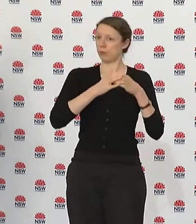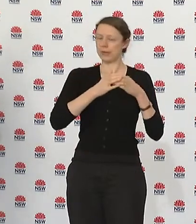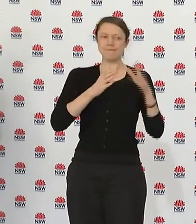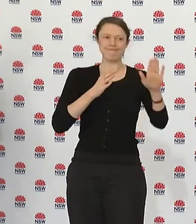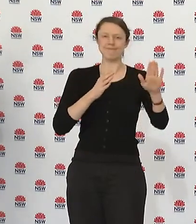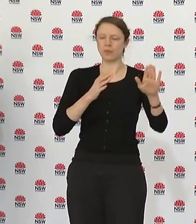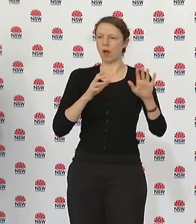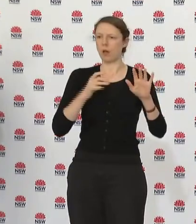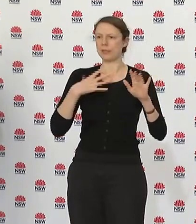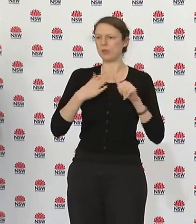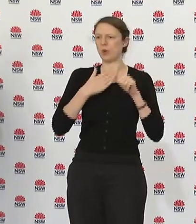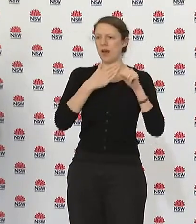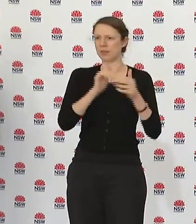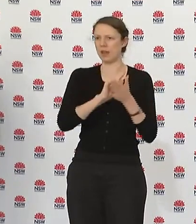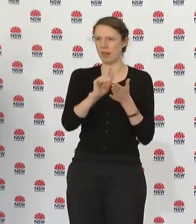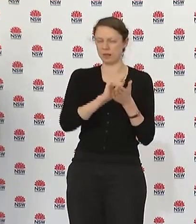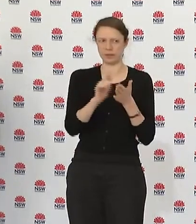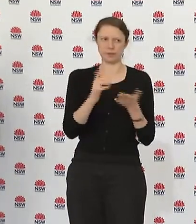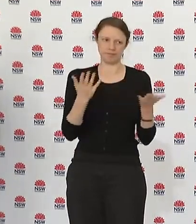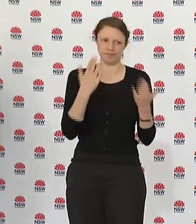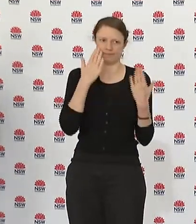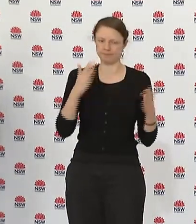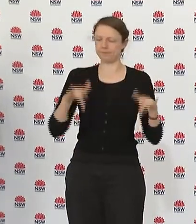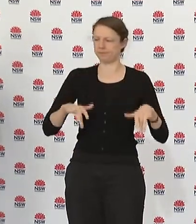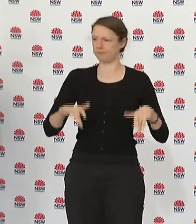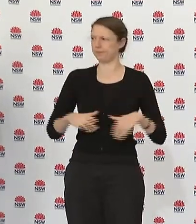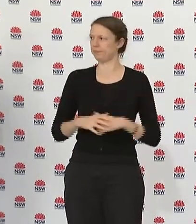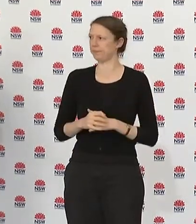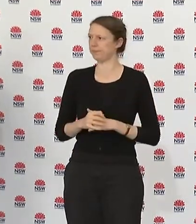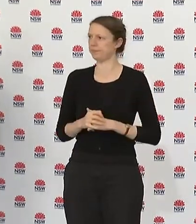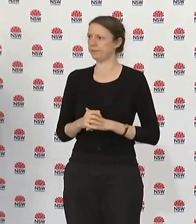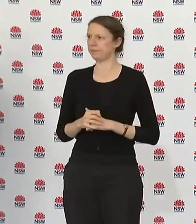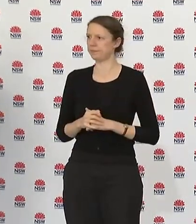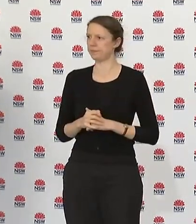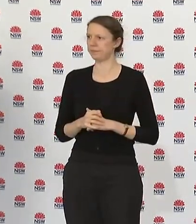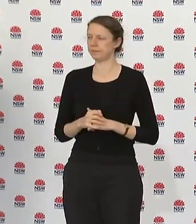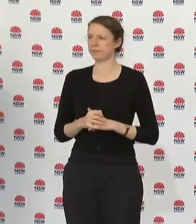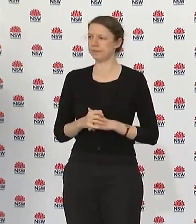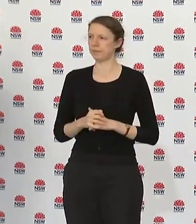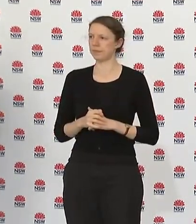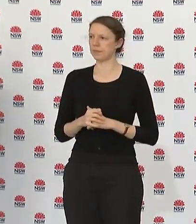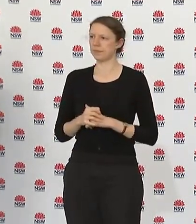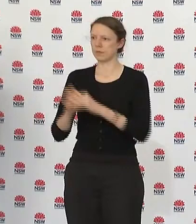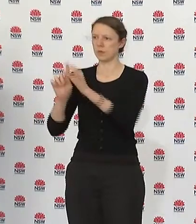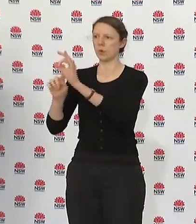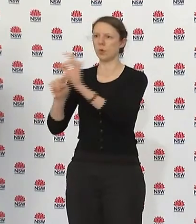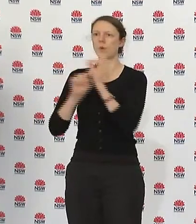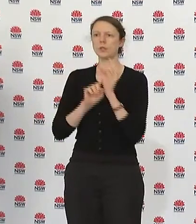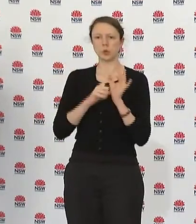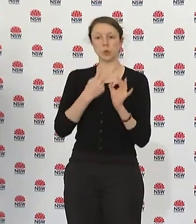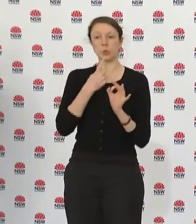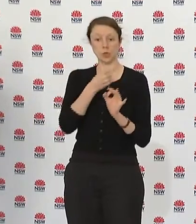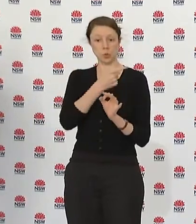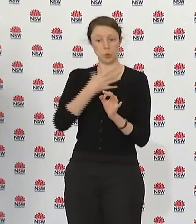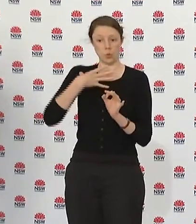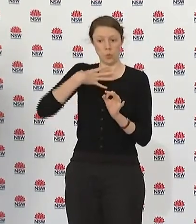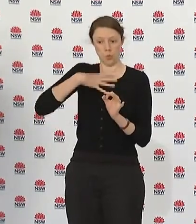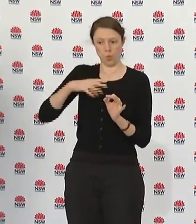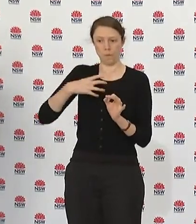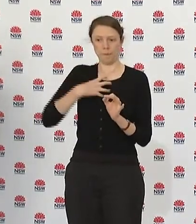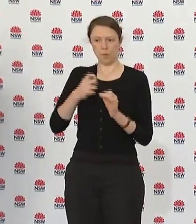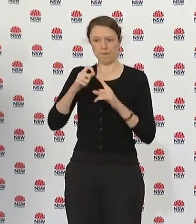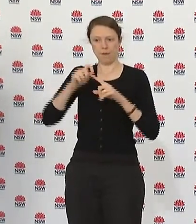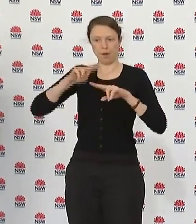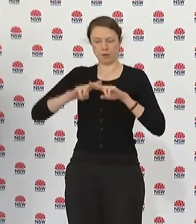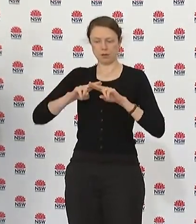you on that one because we need to work through that. Sorry, no, I just said, sorry Alex, Lizzie first. You're saying you want more Pfizer. Do you have,